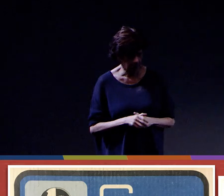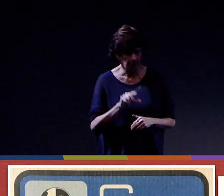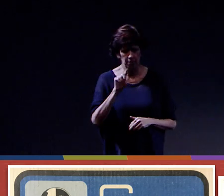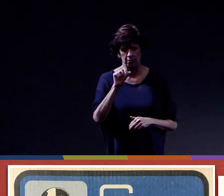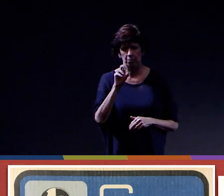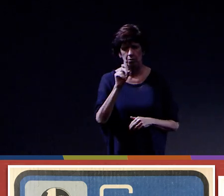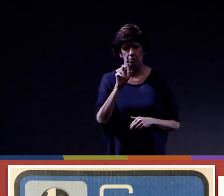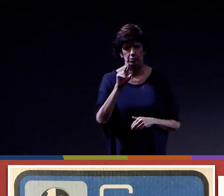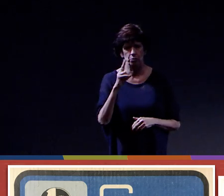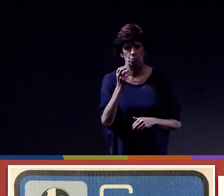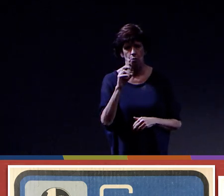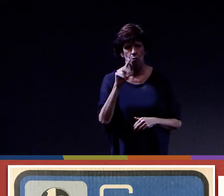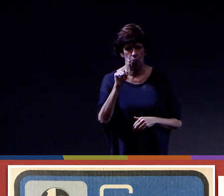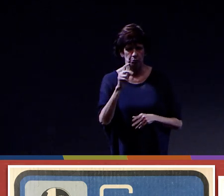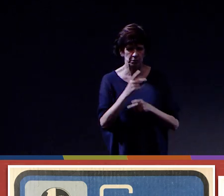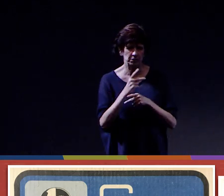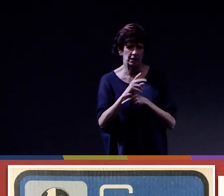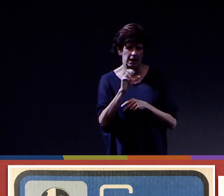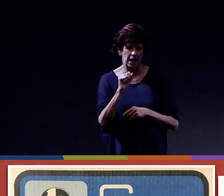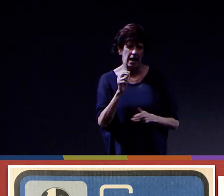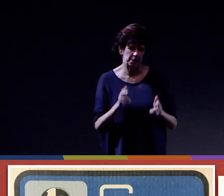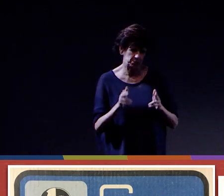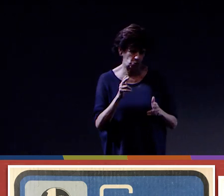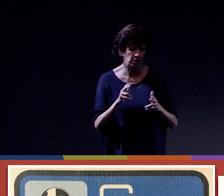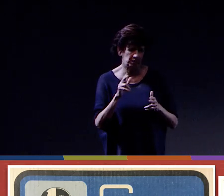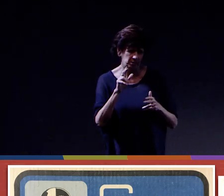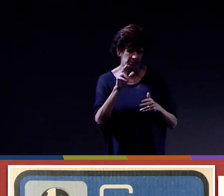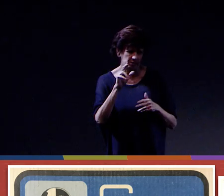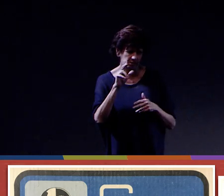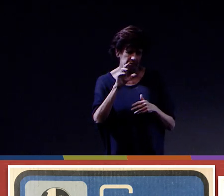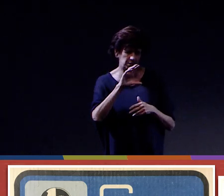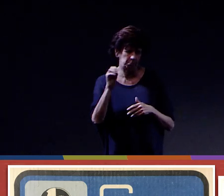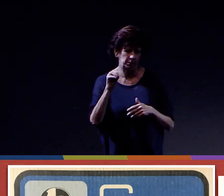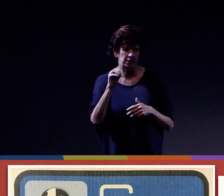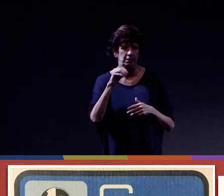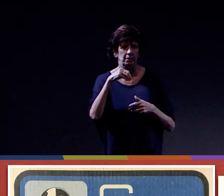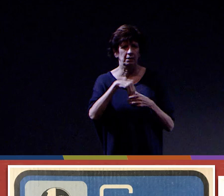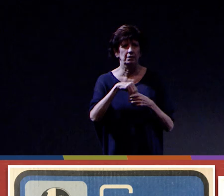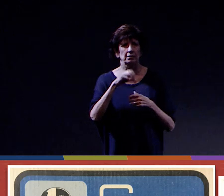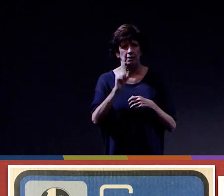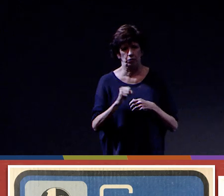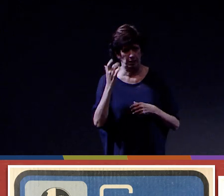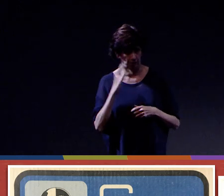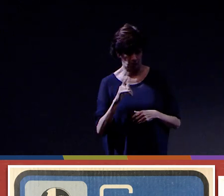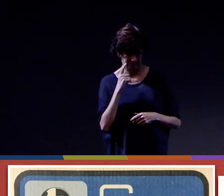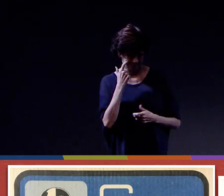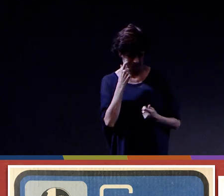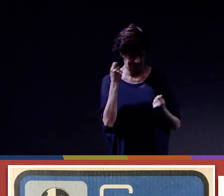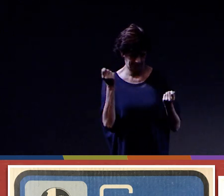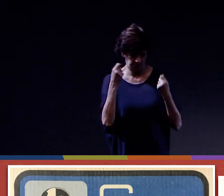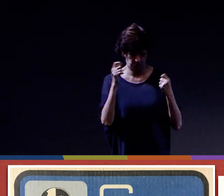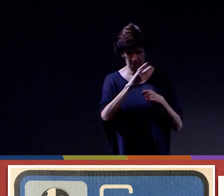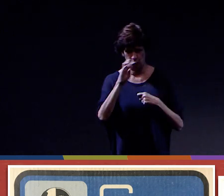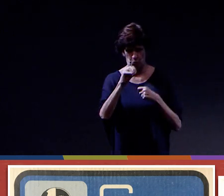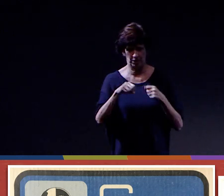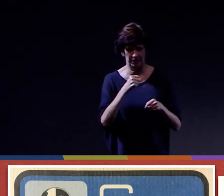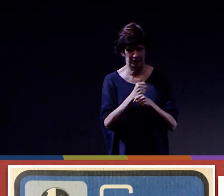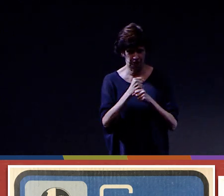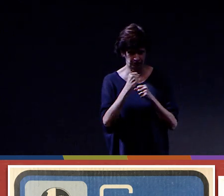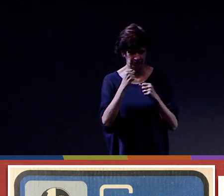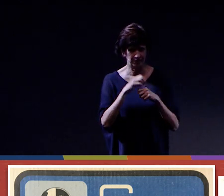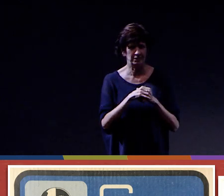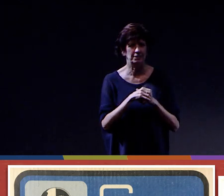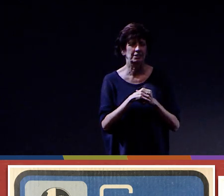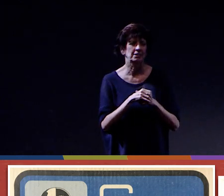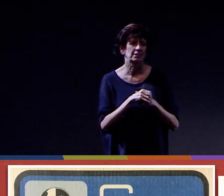Holt Productions is an animatronics company based here in Southern California. We just celebrated our 40th anniversary, which is cool.